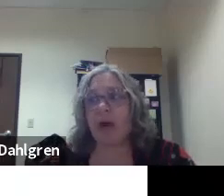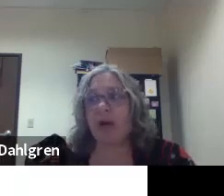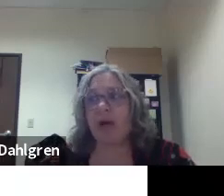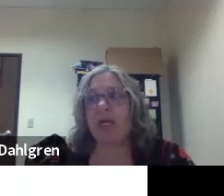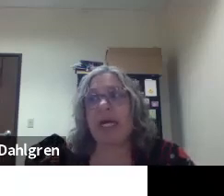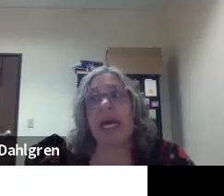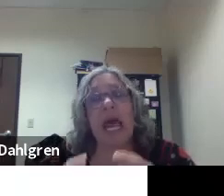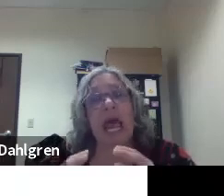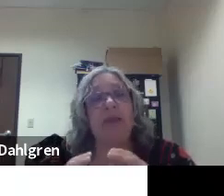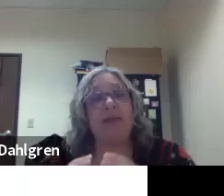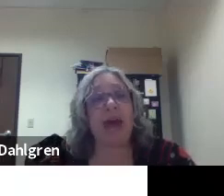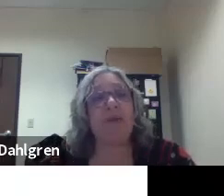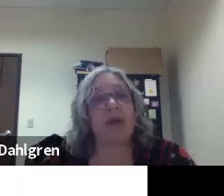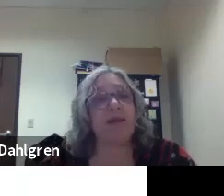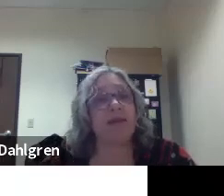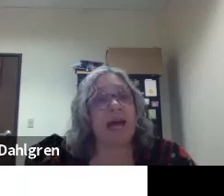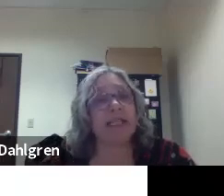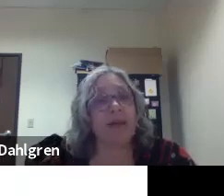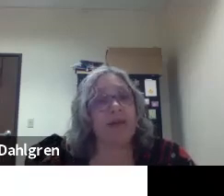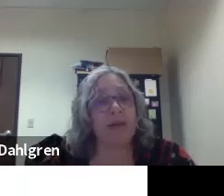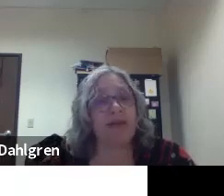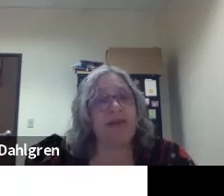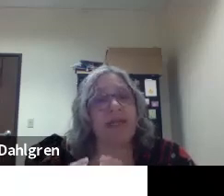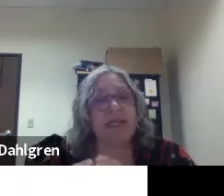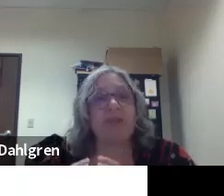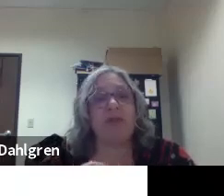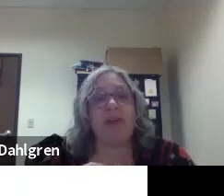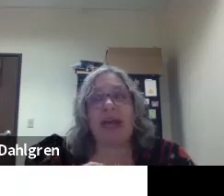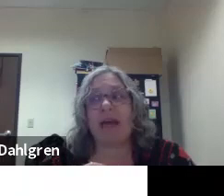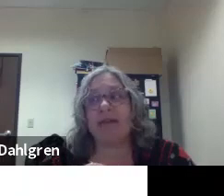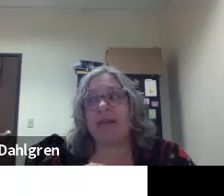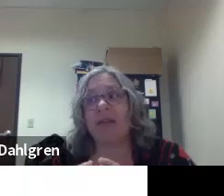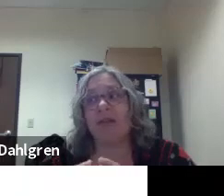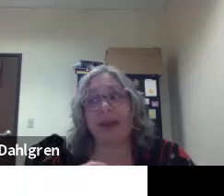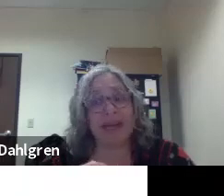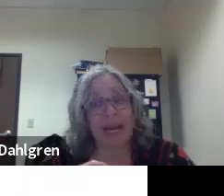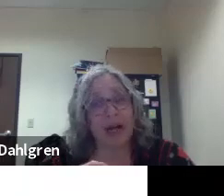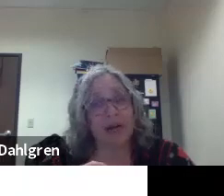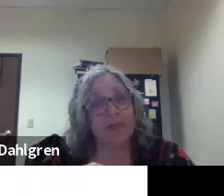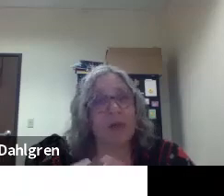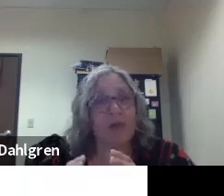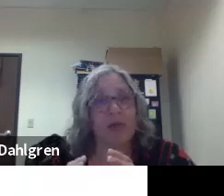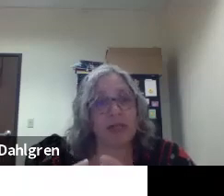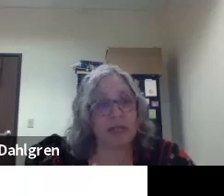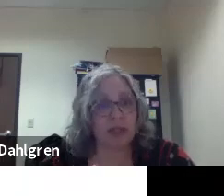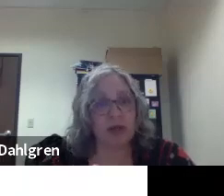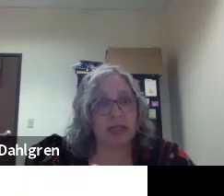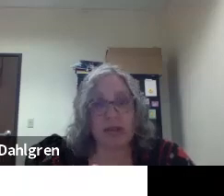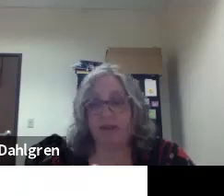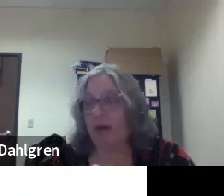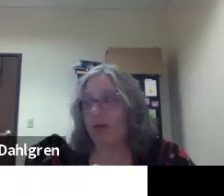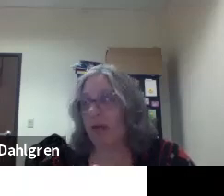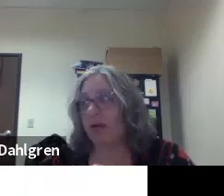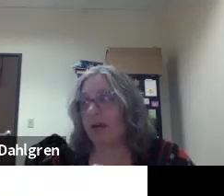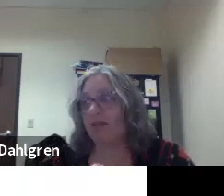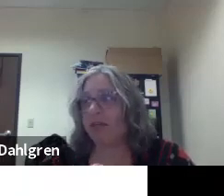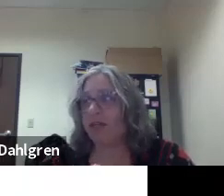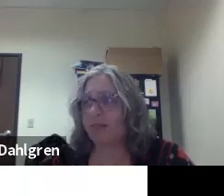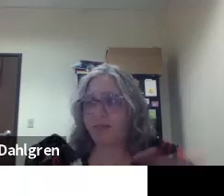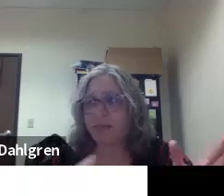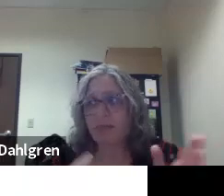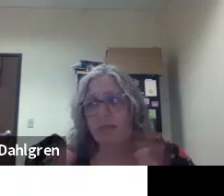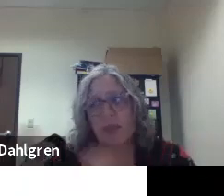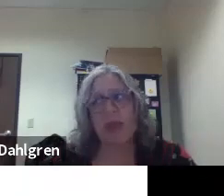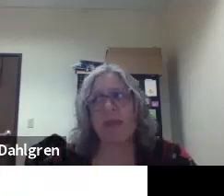work record. And that type of benefit does provide access to Medicare, which is a certain type of healthcare